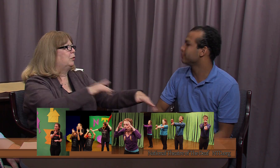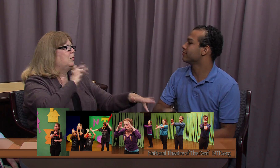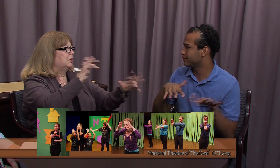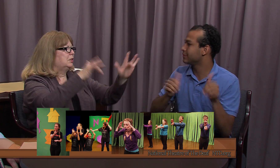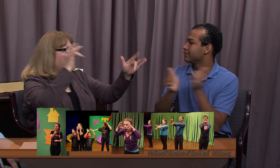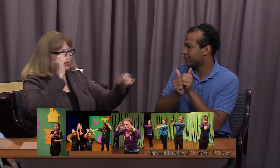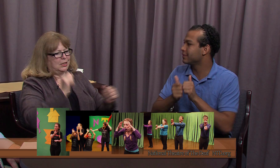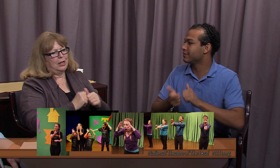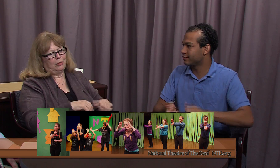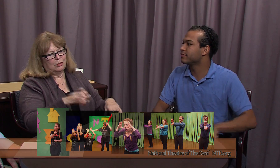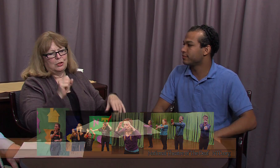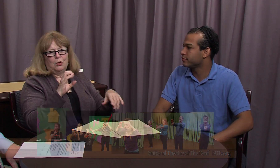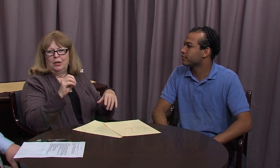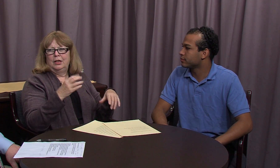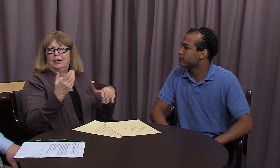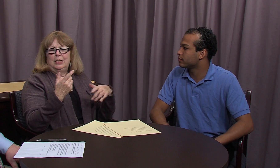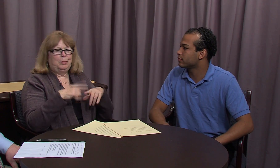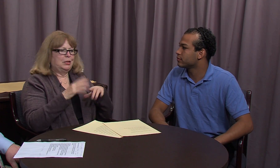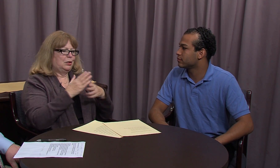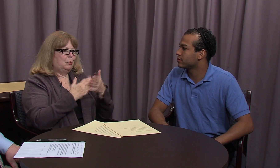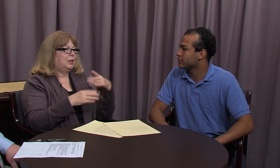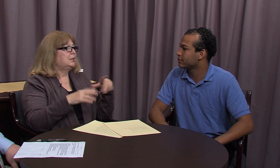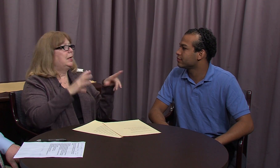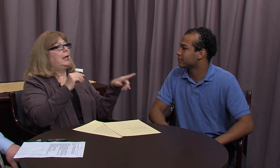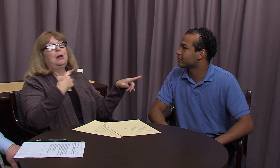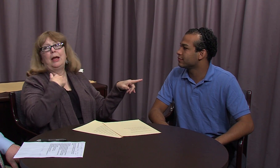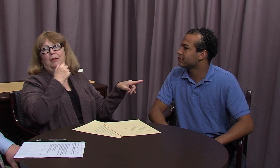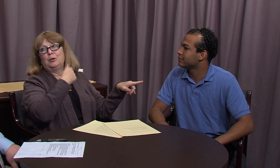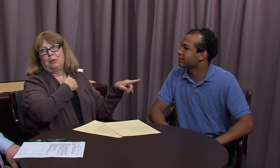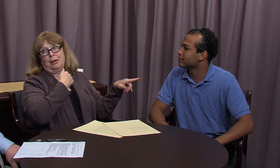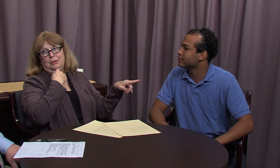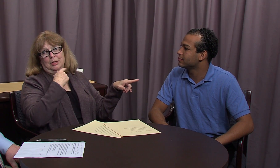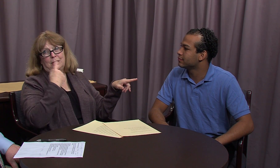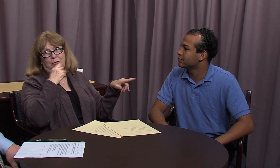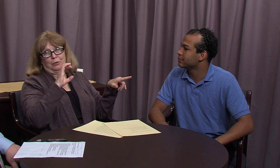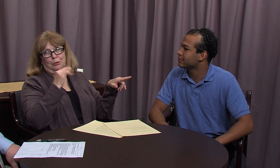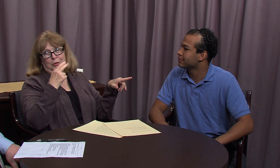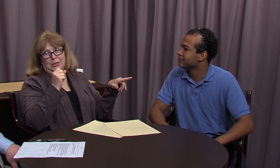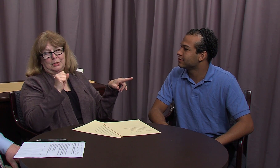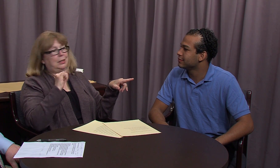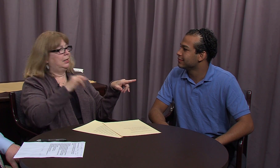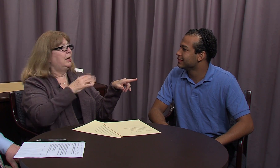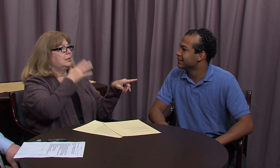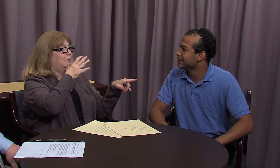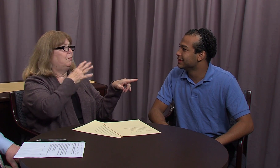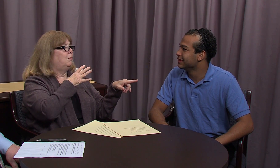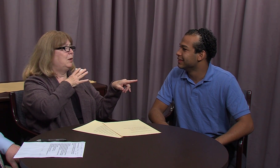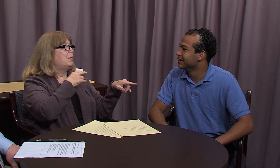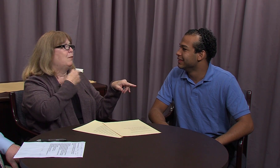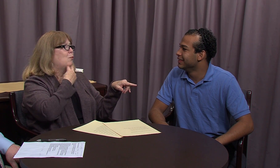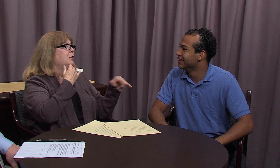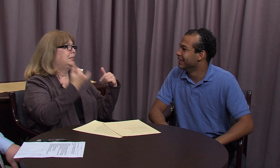and the stars together. So it depends on the piece. And I have to apologize for Chris that he has a female voice